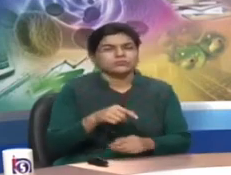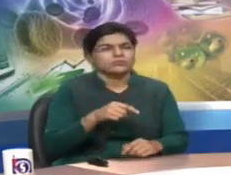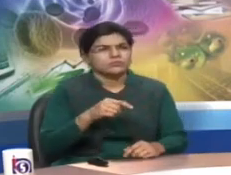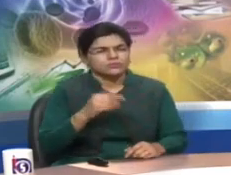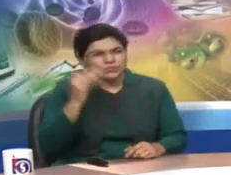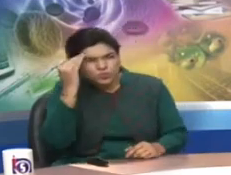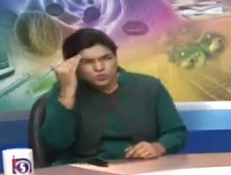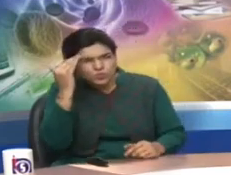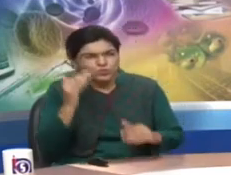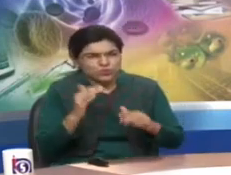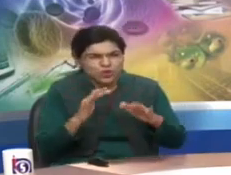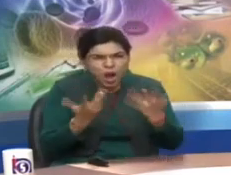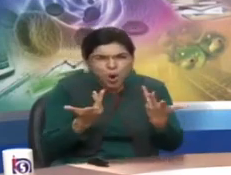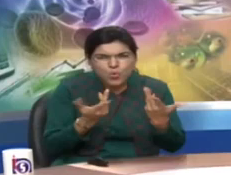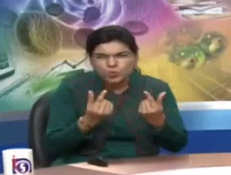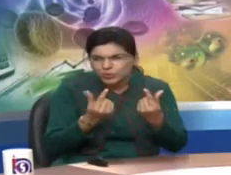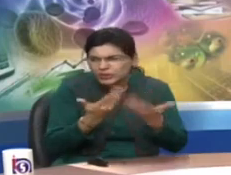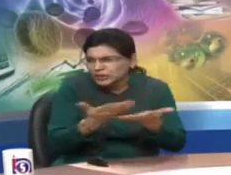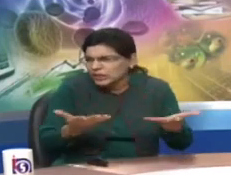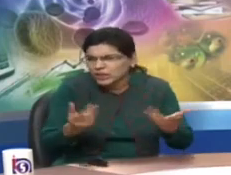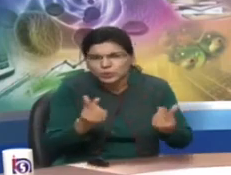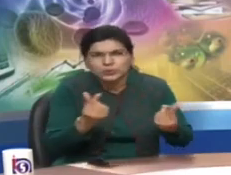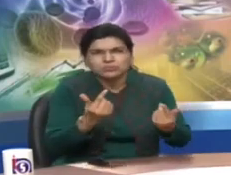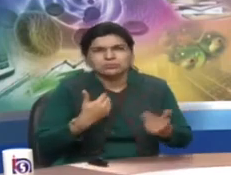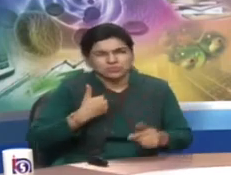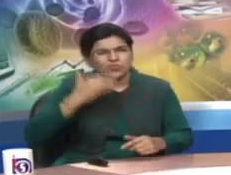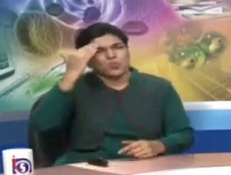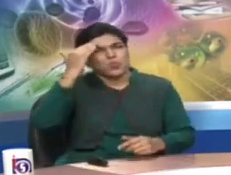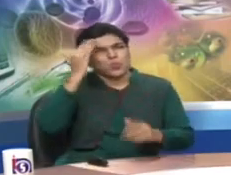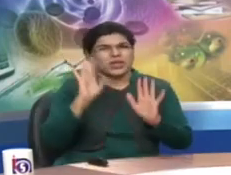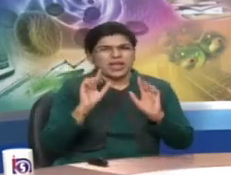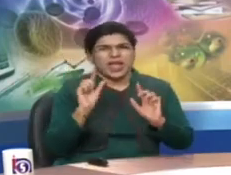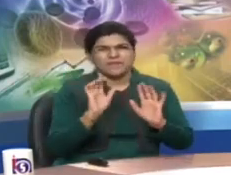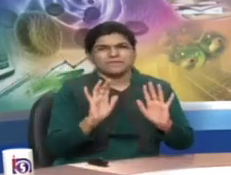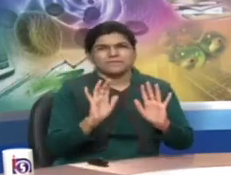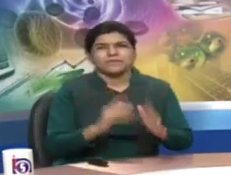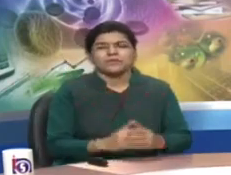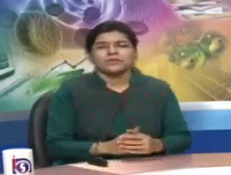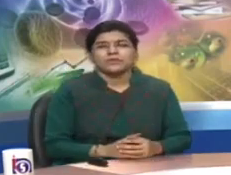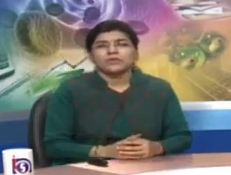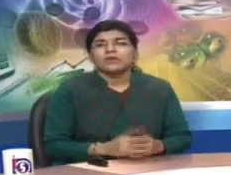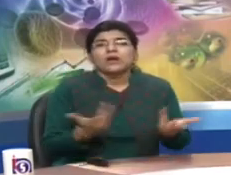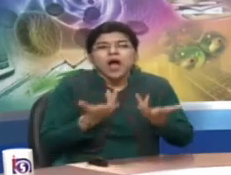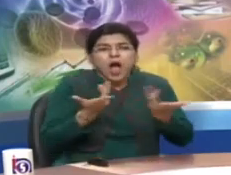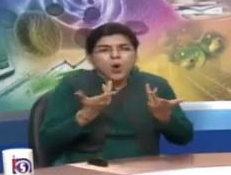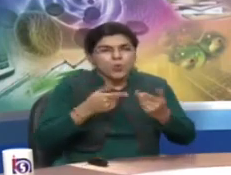The son says, I should know how to do something about it.